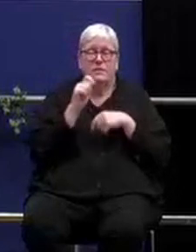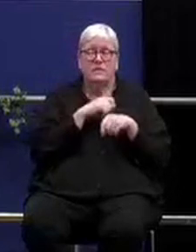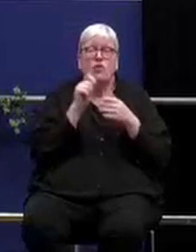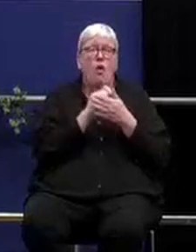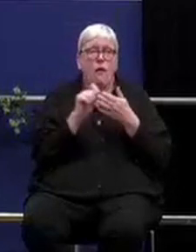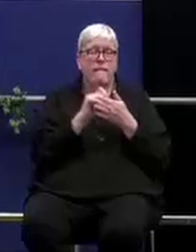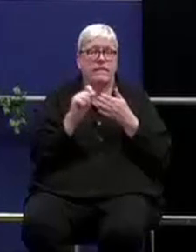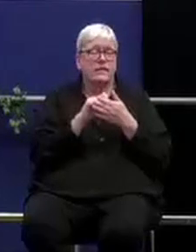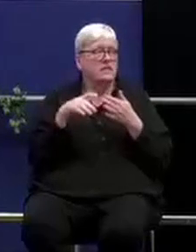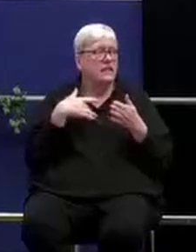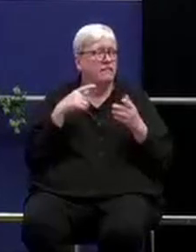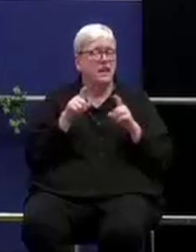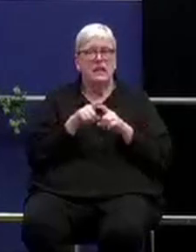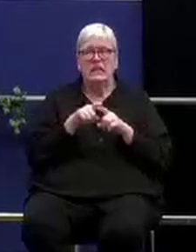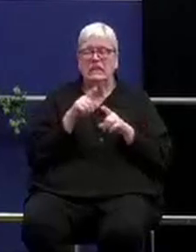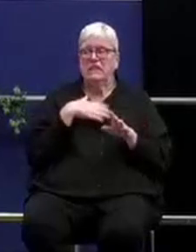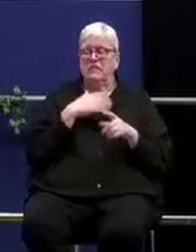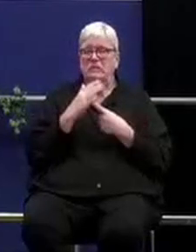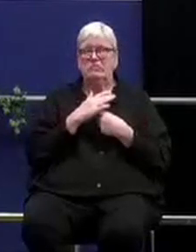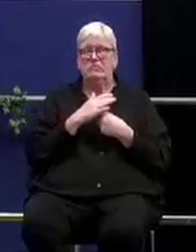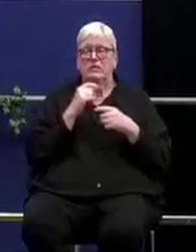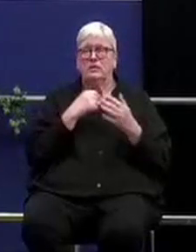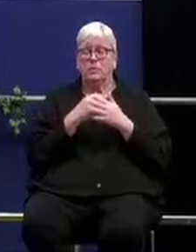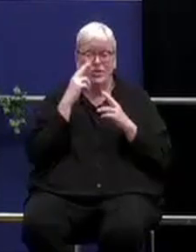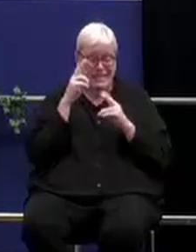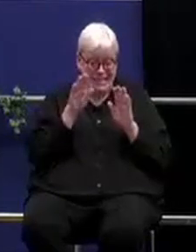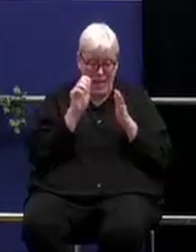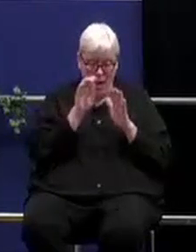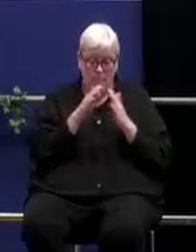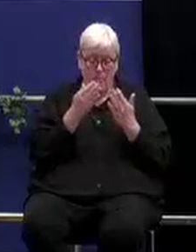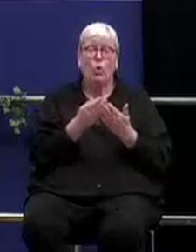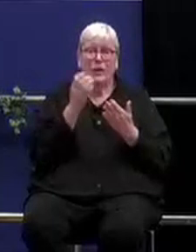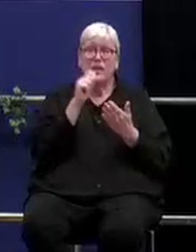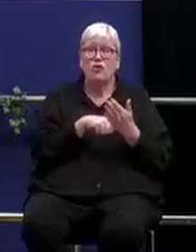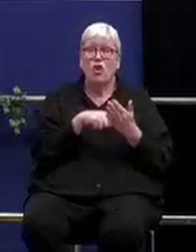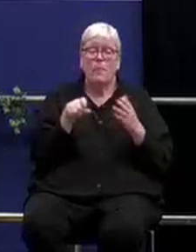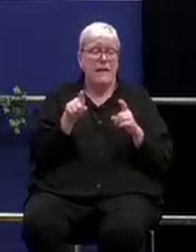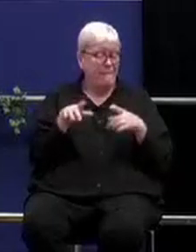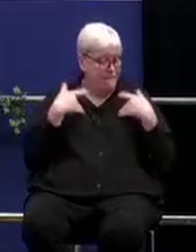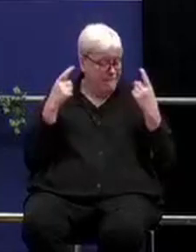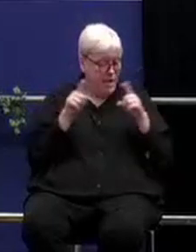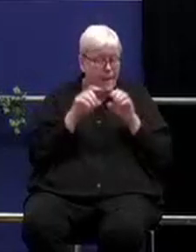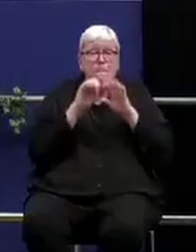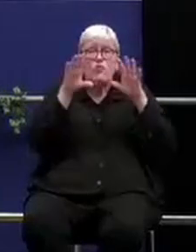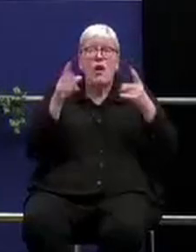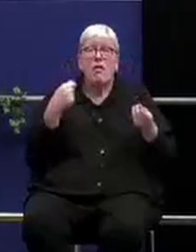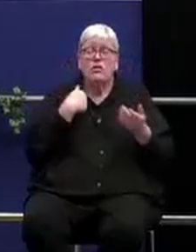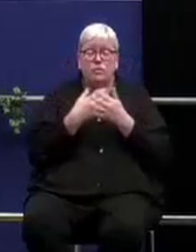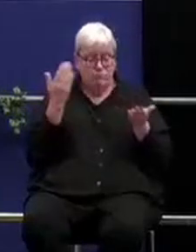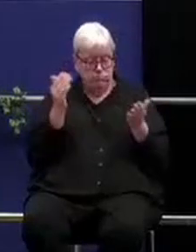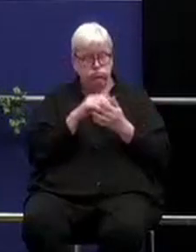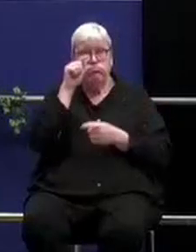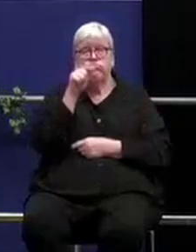chatting, and I was a bit like, it does feel like a little bit of a miracle. When you see a book in a shop, it does feel like a little bit of a miracle has happened to get it